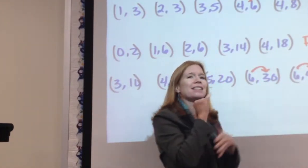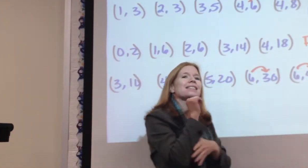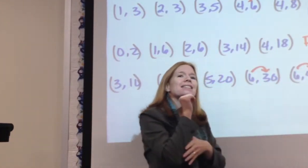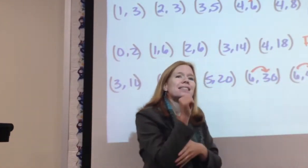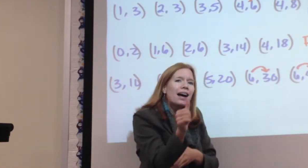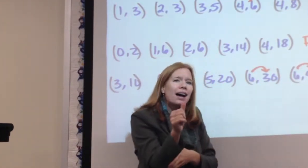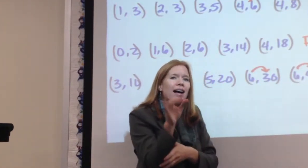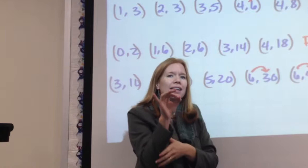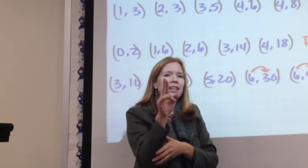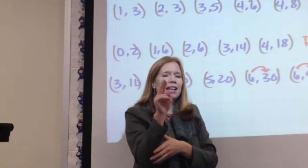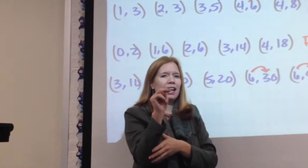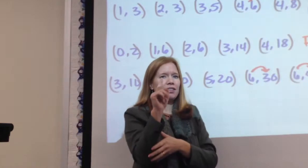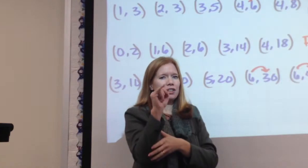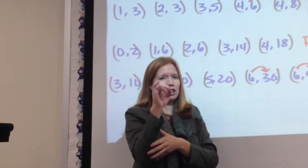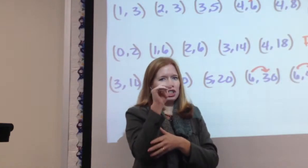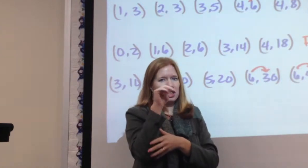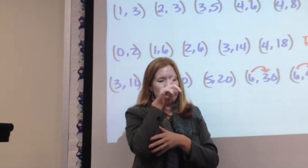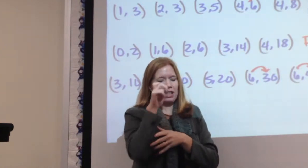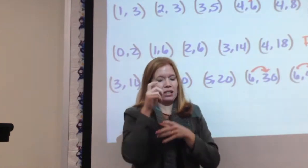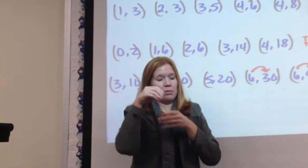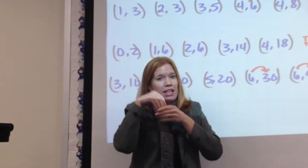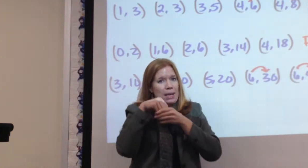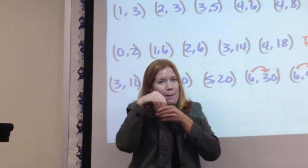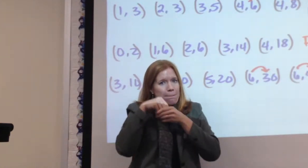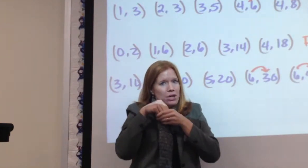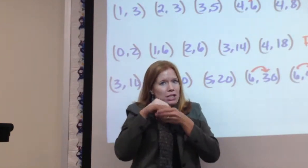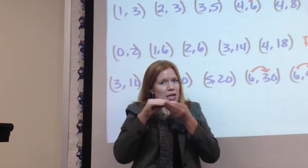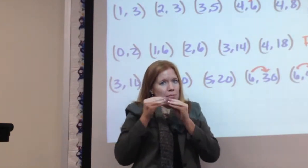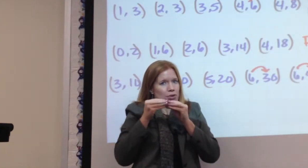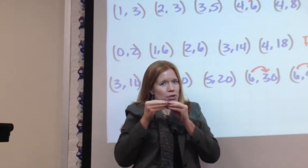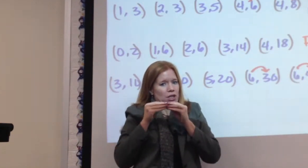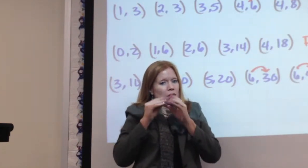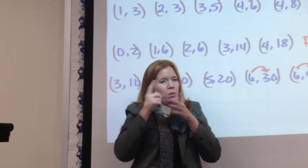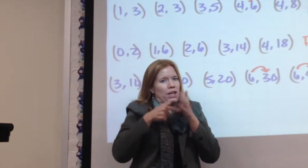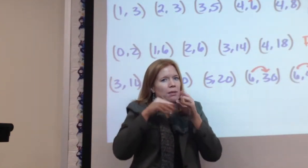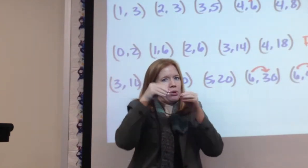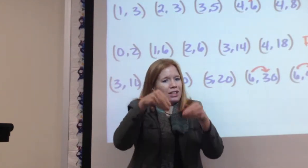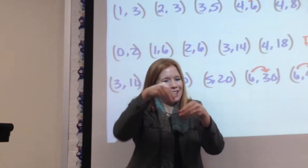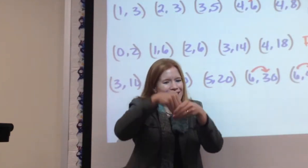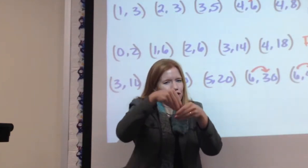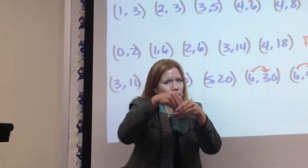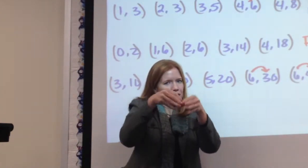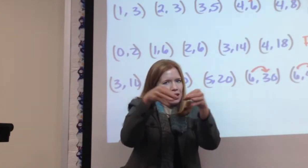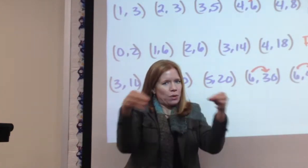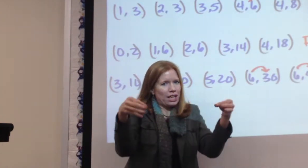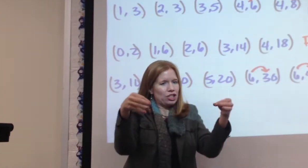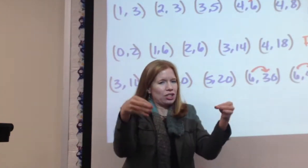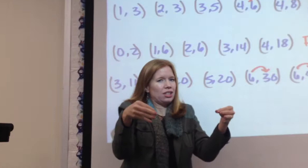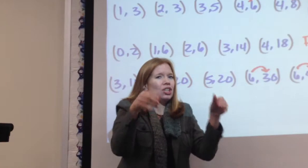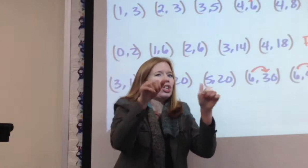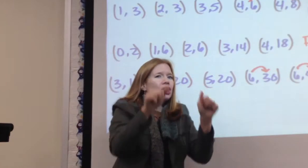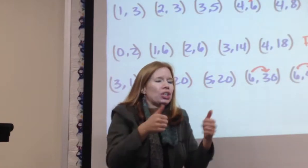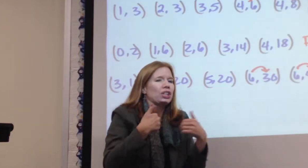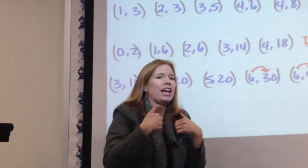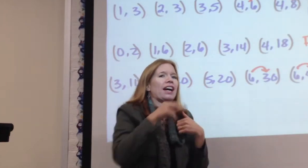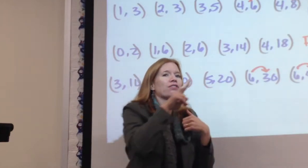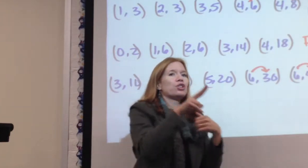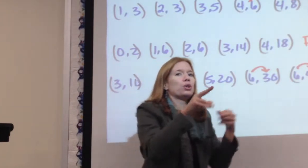is not a function because my input number, what I put into the equation, could have